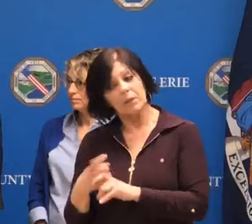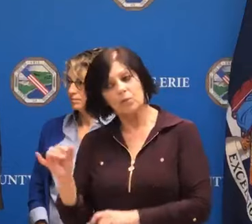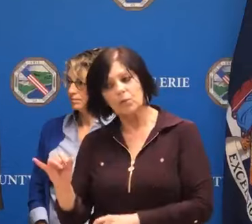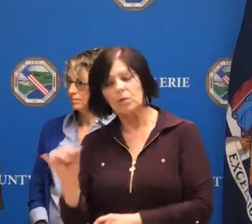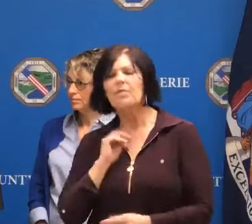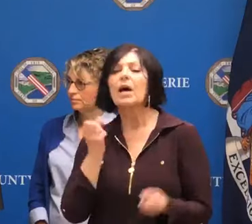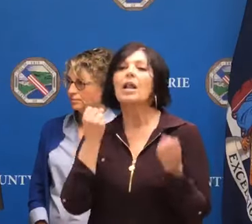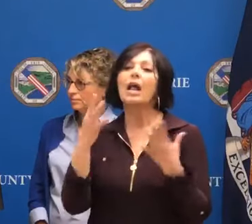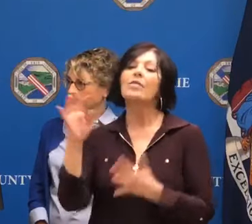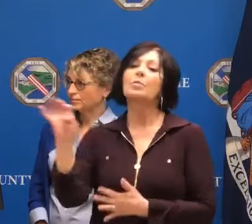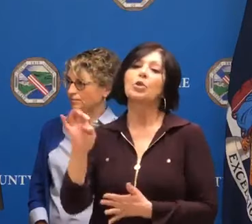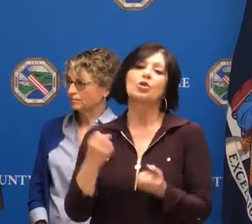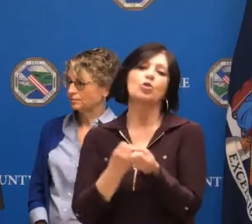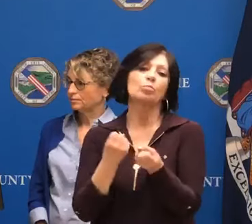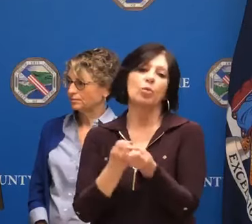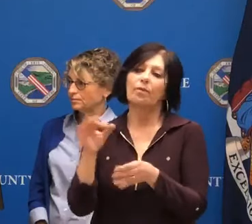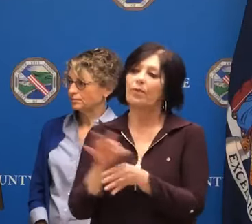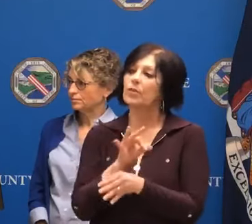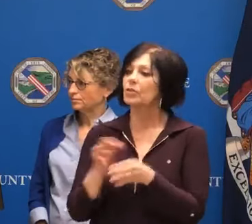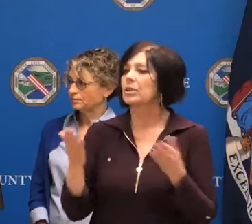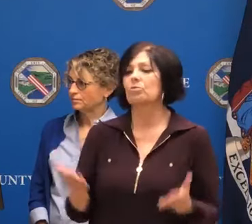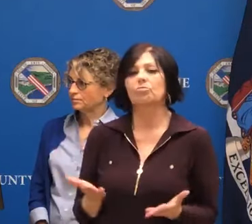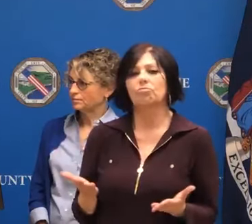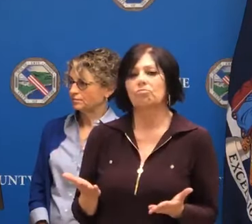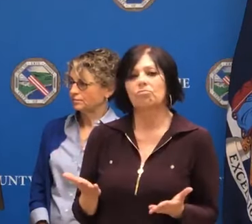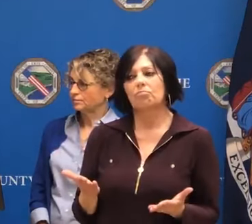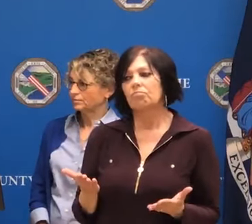of emergency support functions in Erie County.